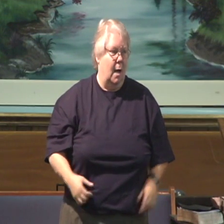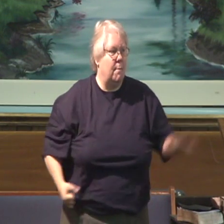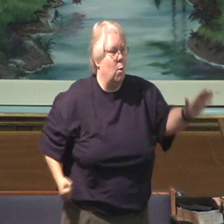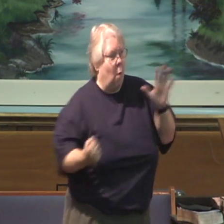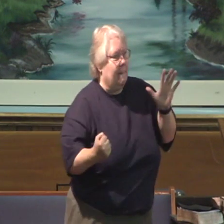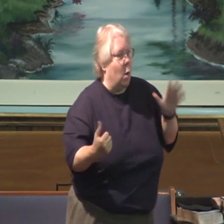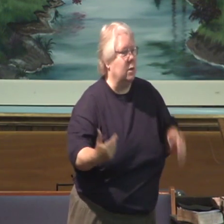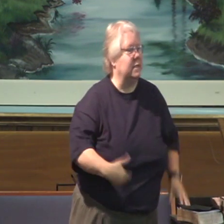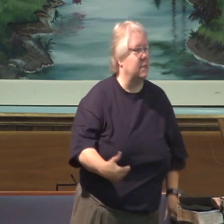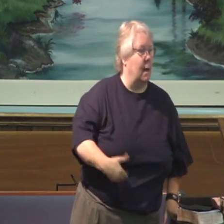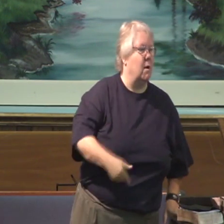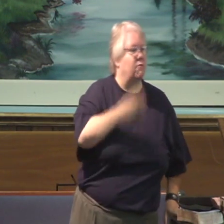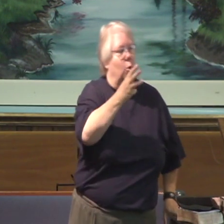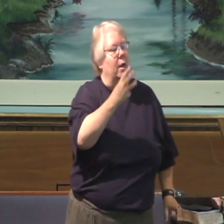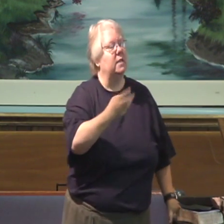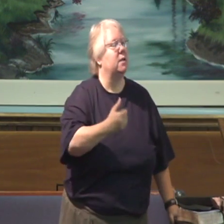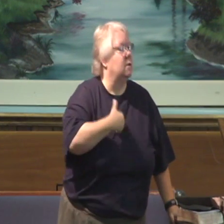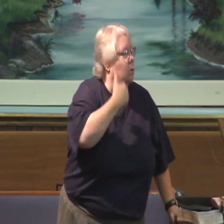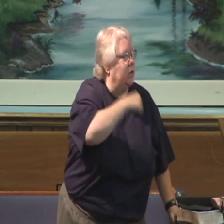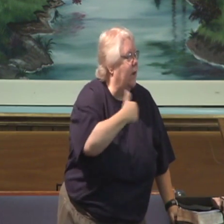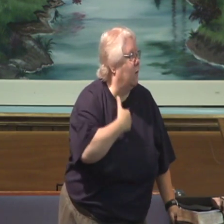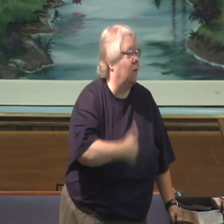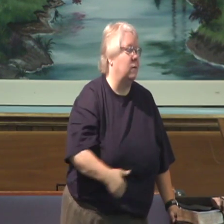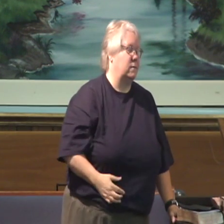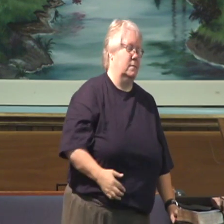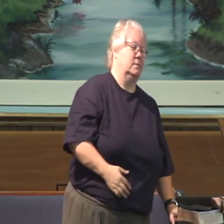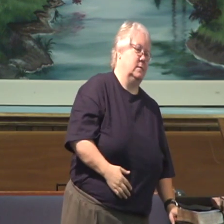I've been rammed in the stomach from witnessing to younger. I've been turned